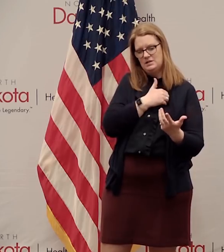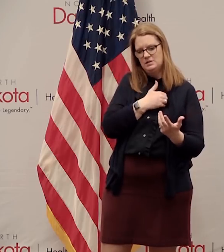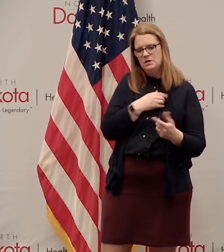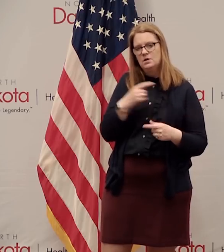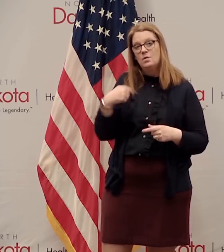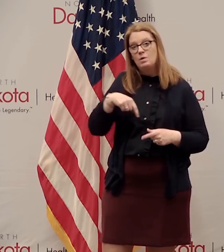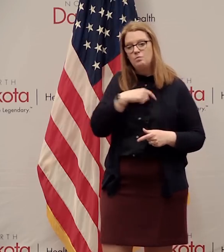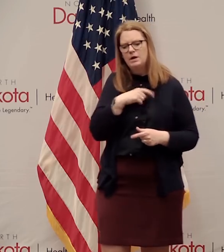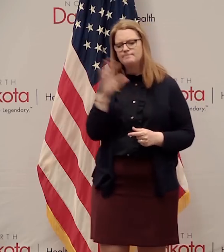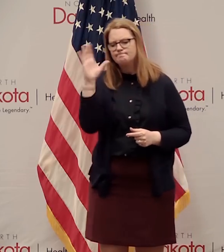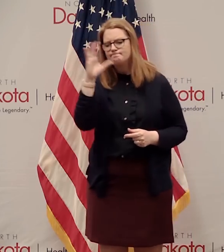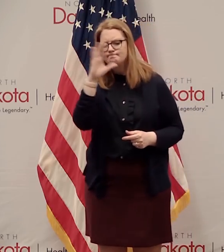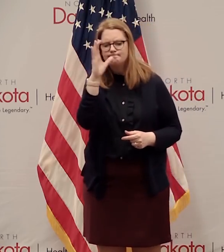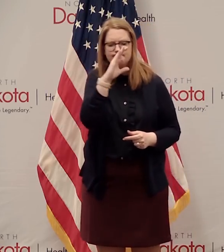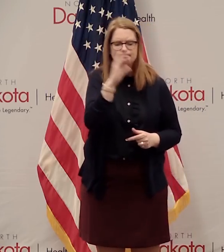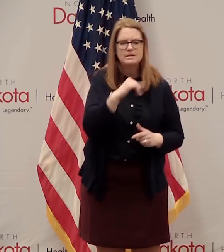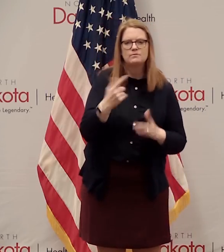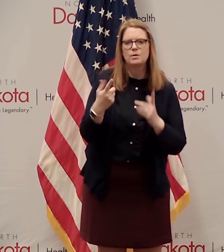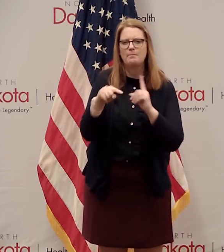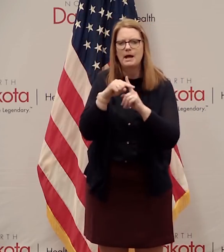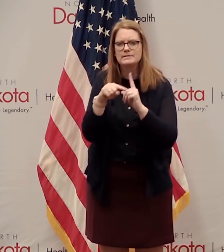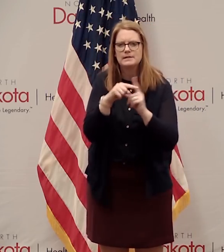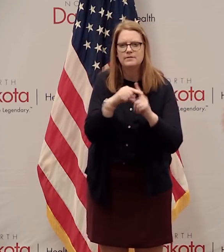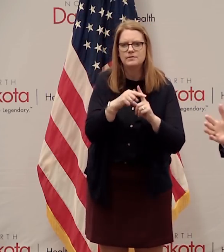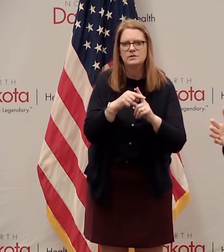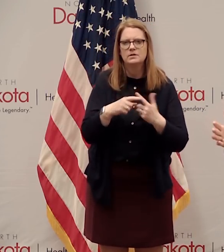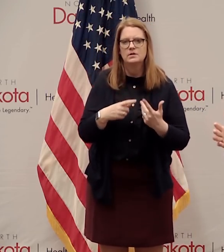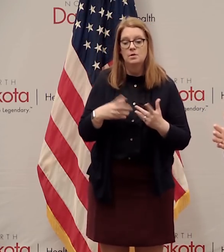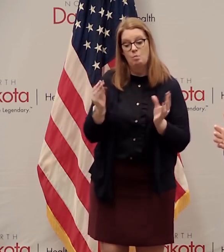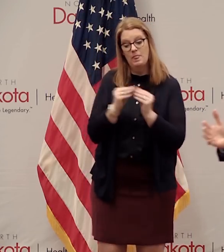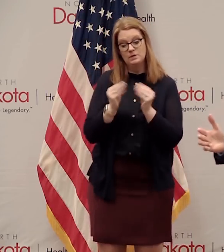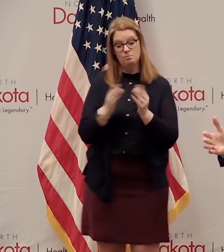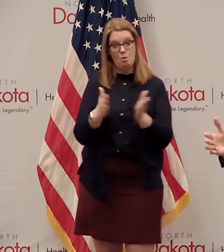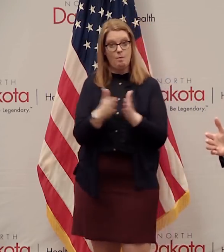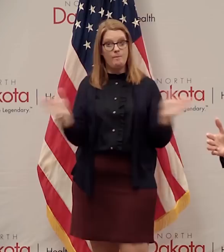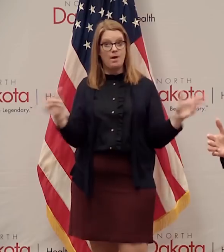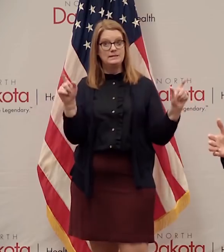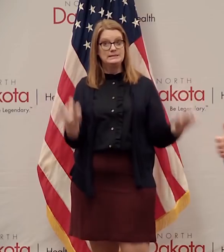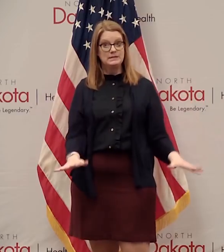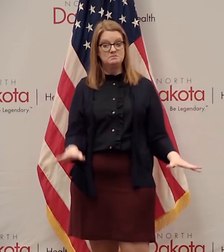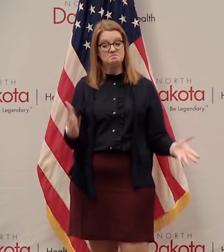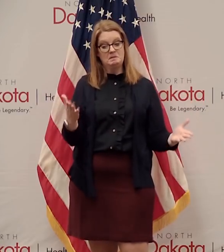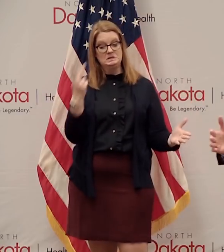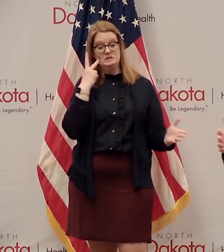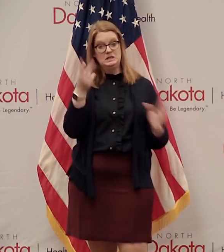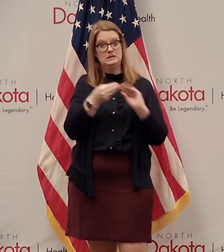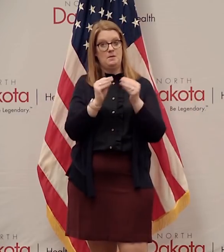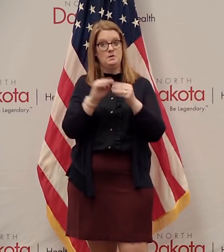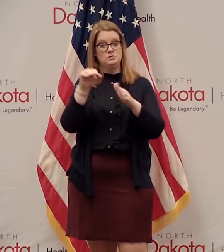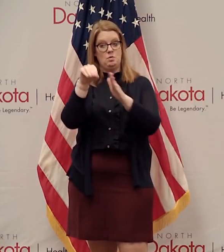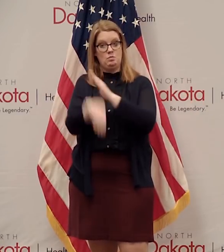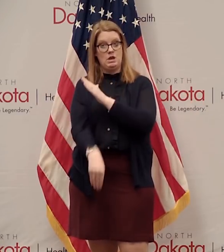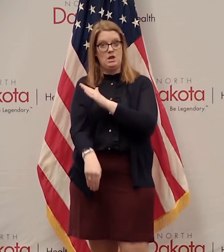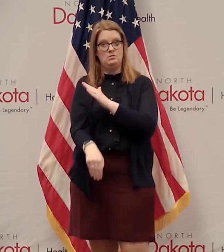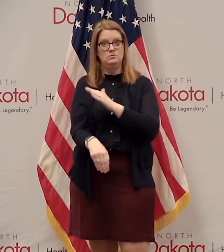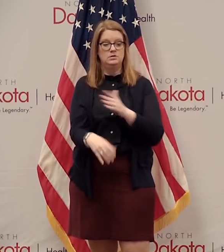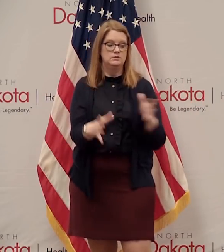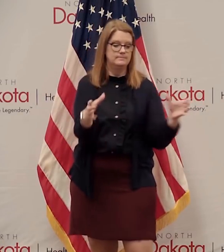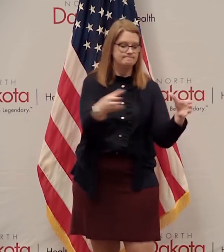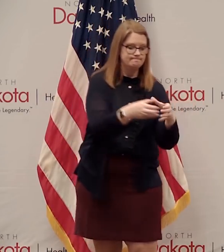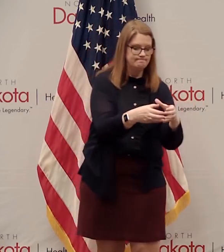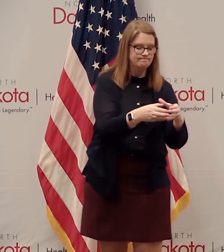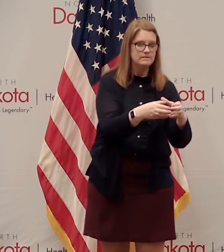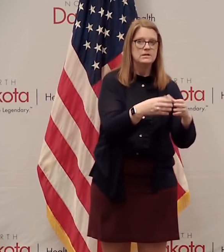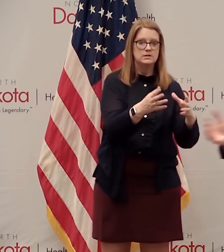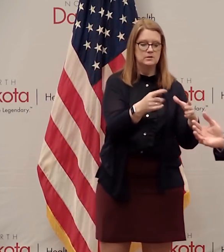for positives, we'll see the numbers pop up. When we get more broad-based testing in, we may see the numbers go down, because when we get the targeting, we'll get the numerator